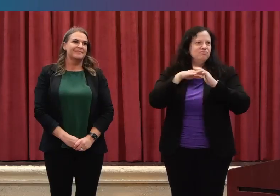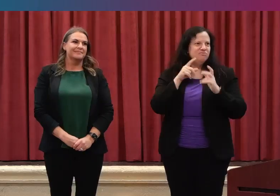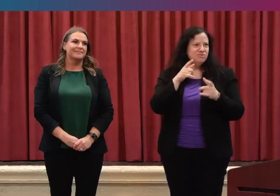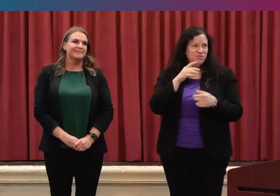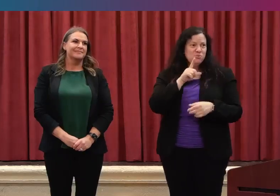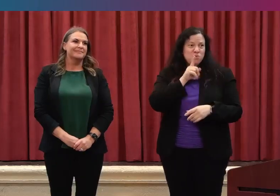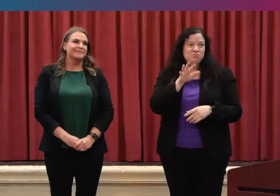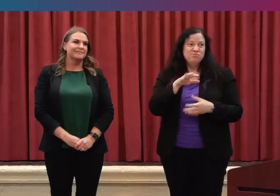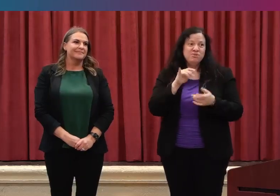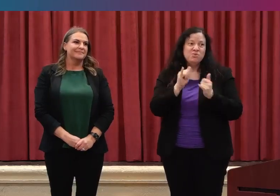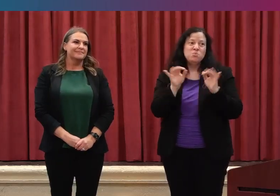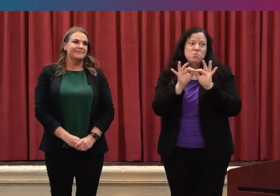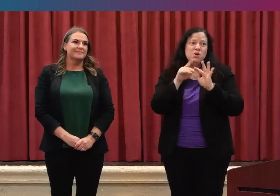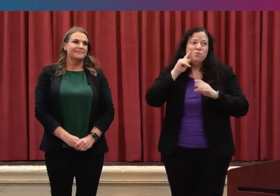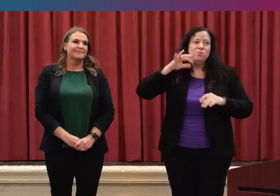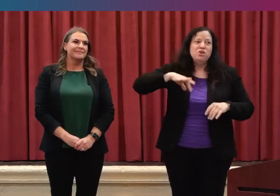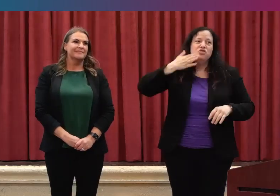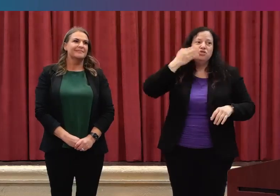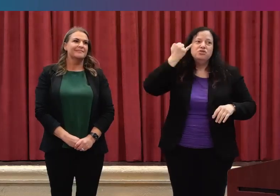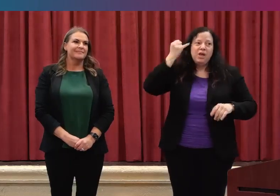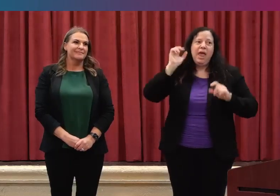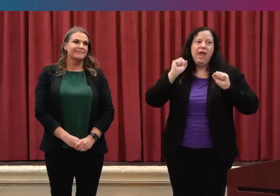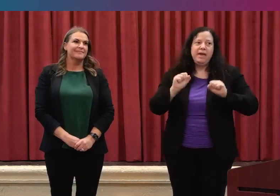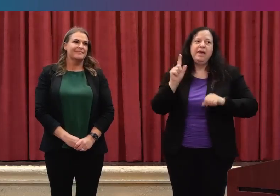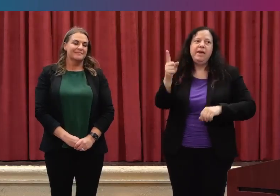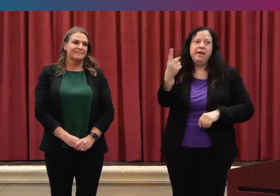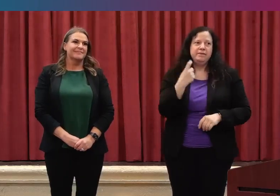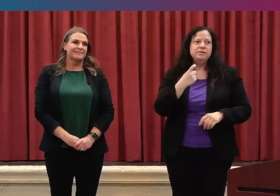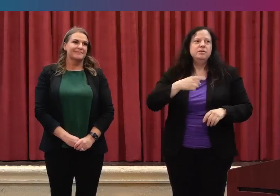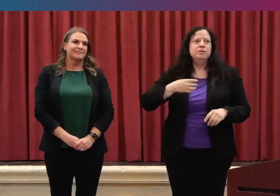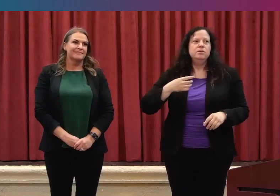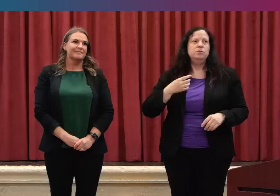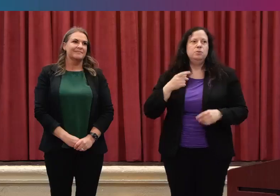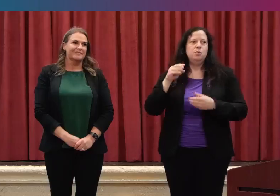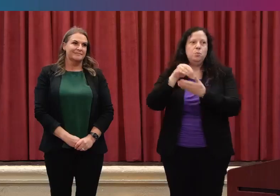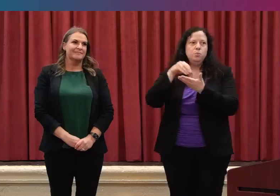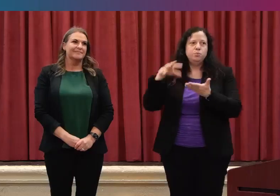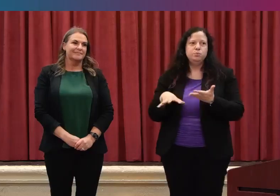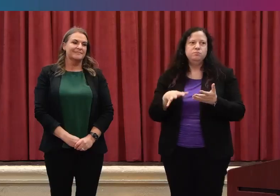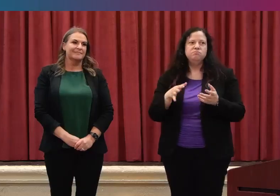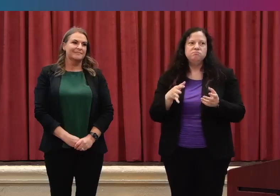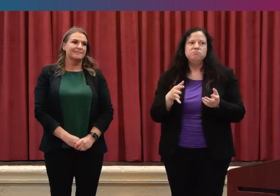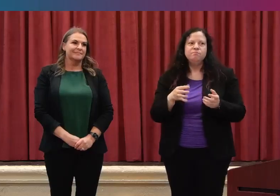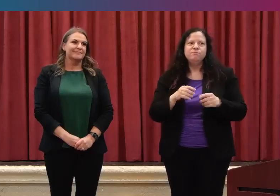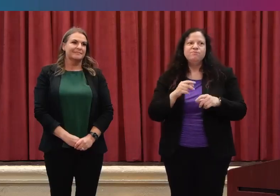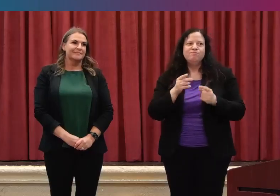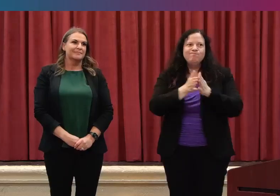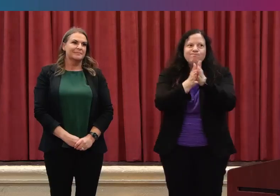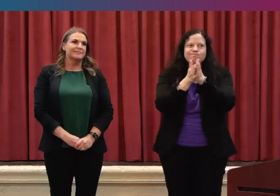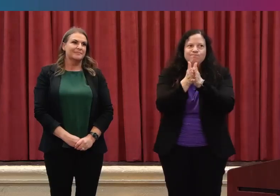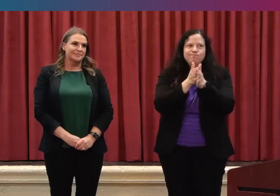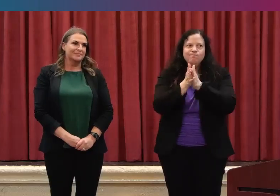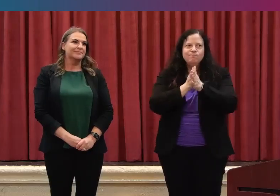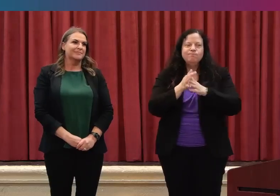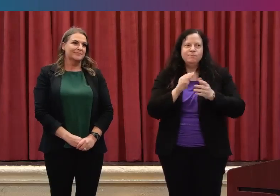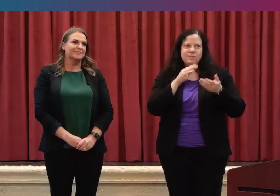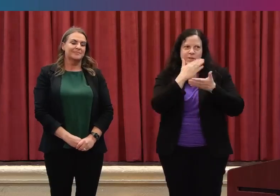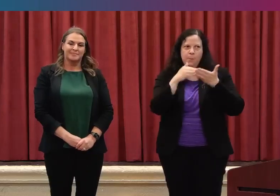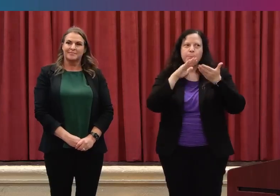language communication. I think that's a great idea if you ask, you know, those students who are in a practicum program, you know,